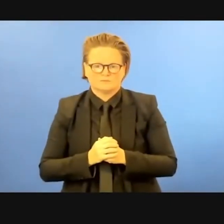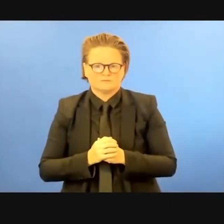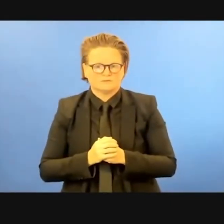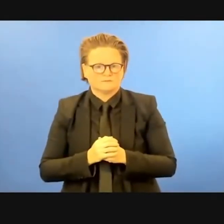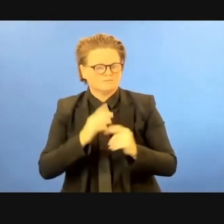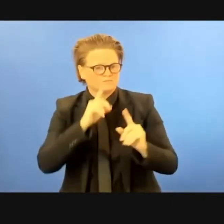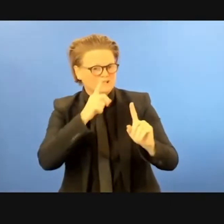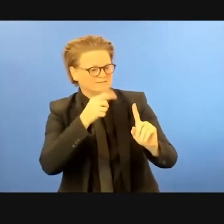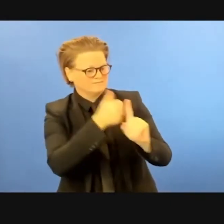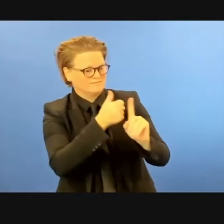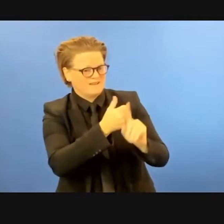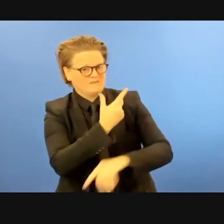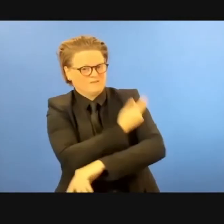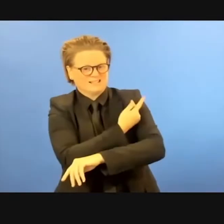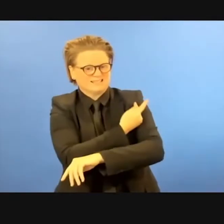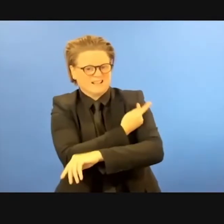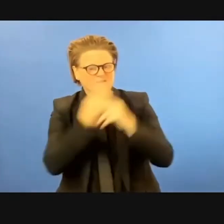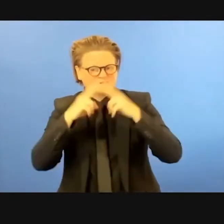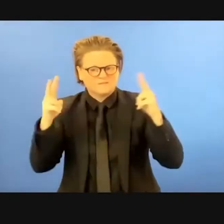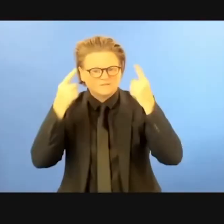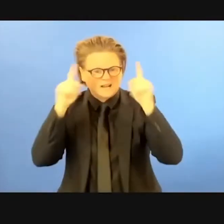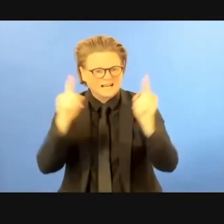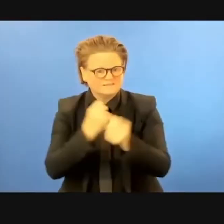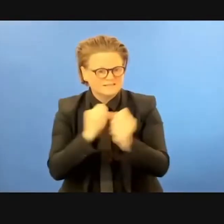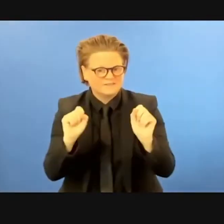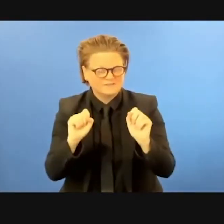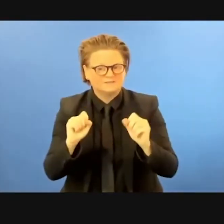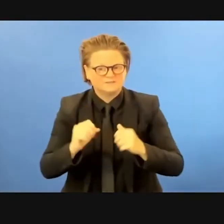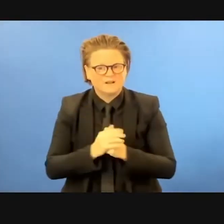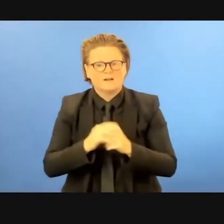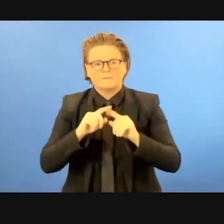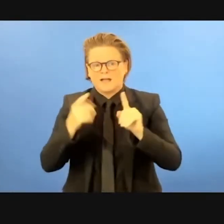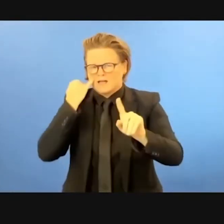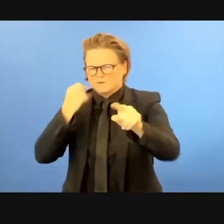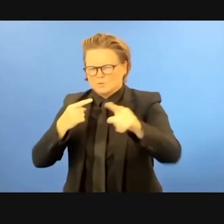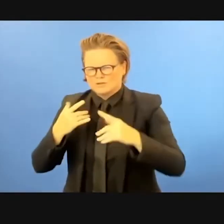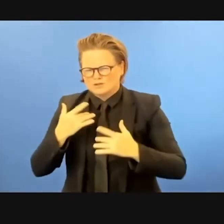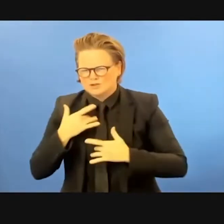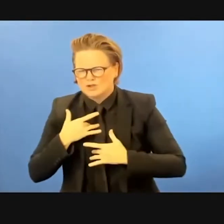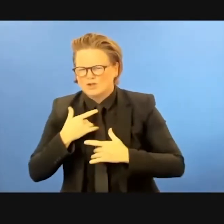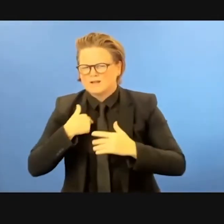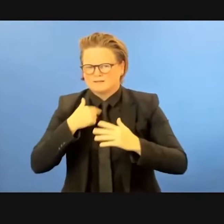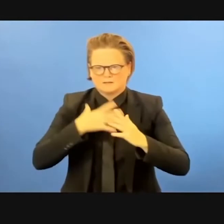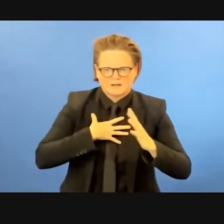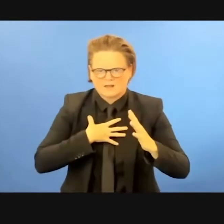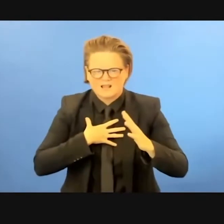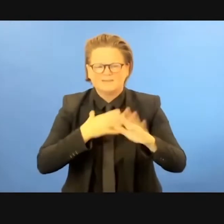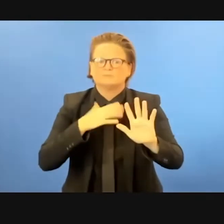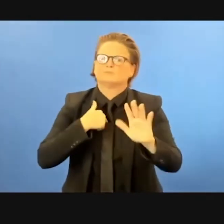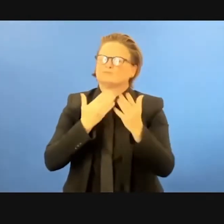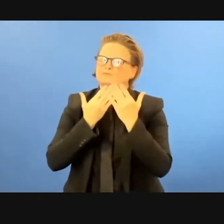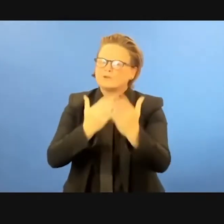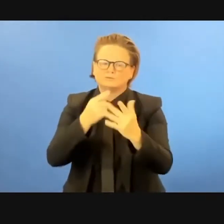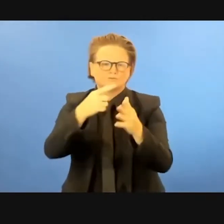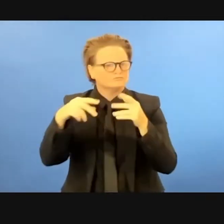who are concerned should seek out additional information from their healthcare providers. This is especially important for people who